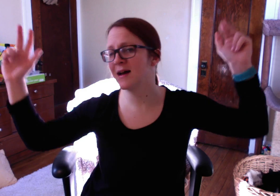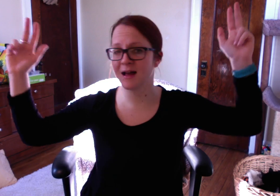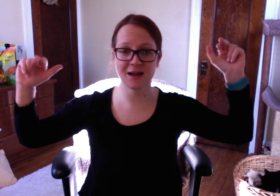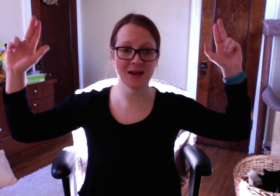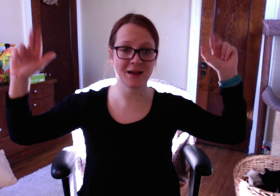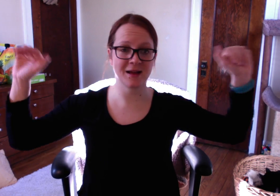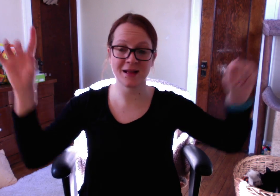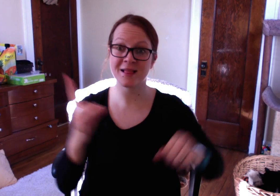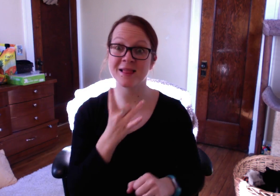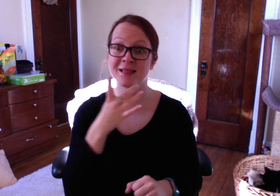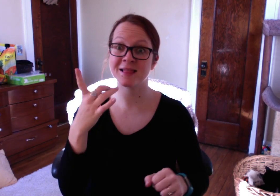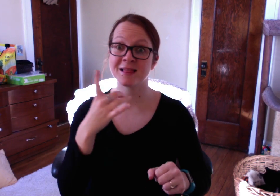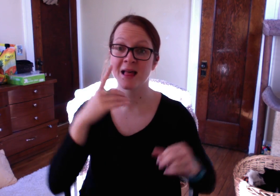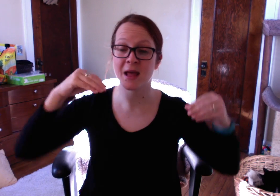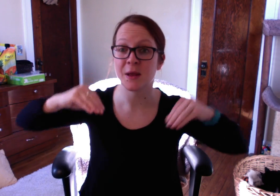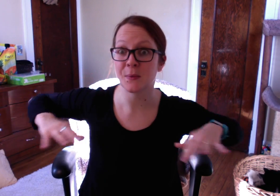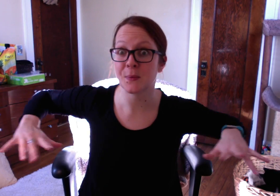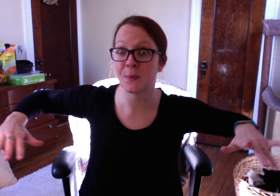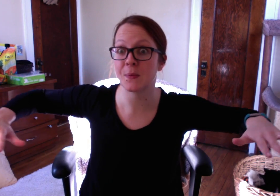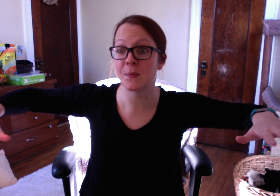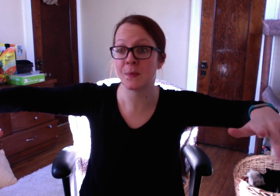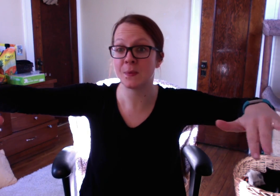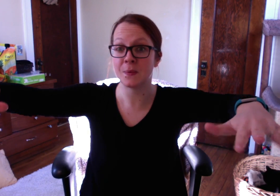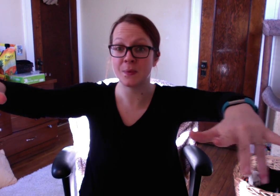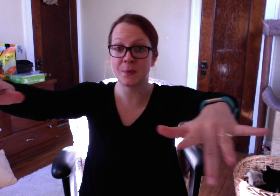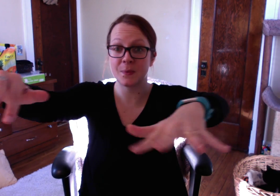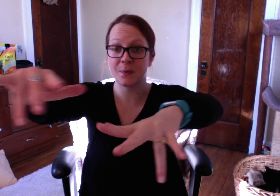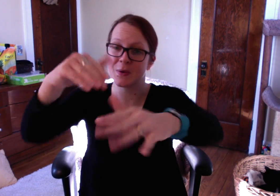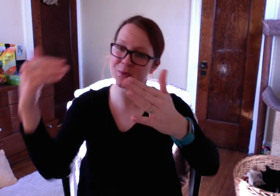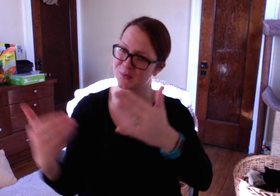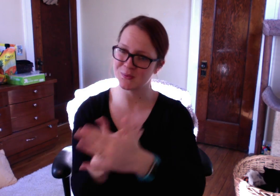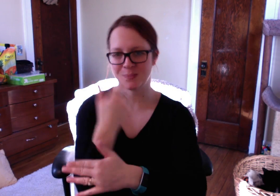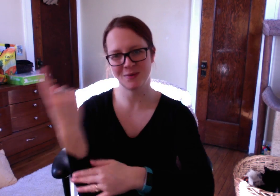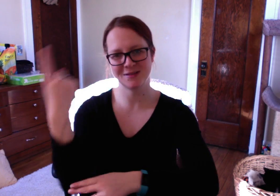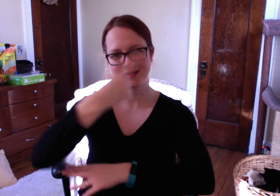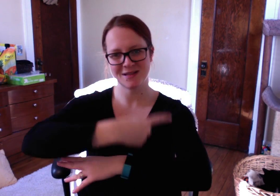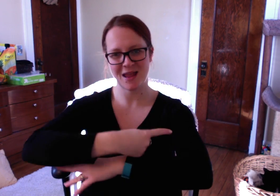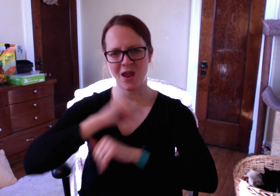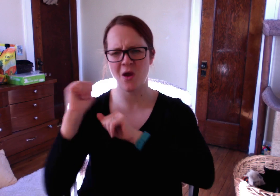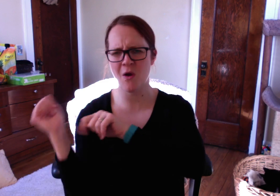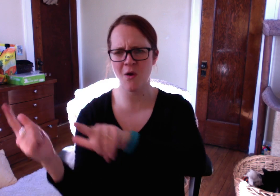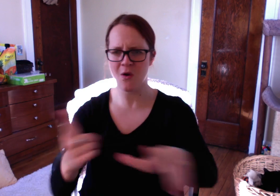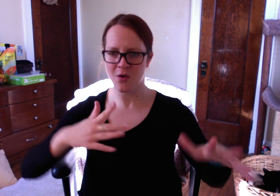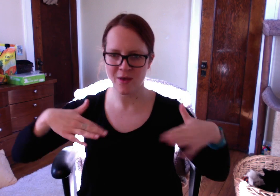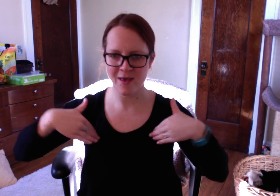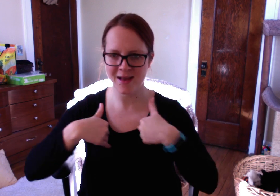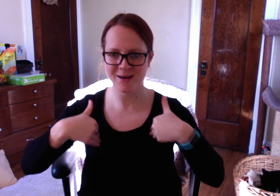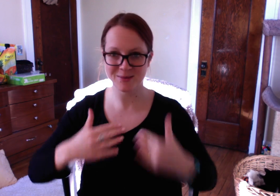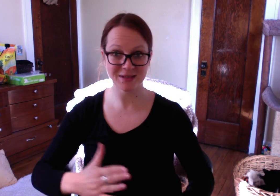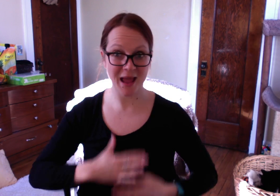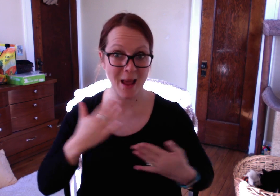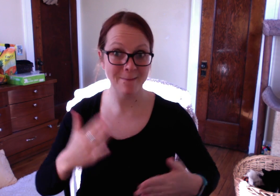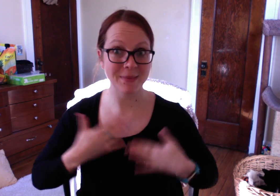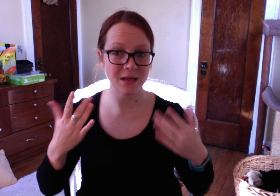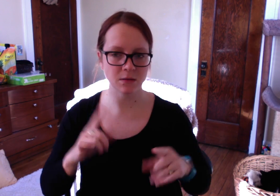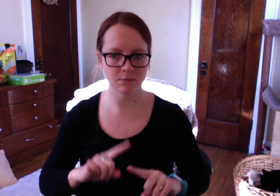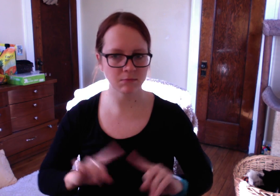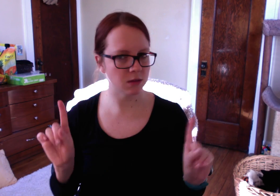new day spread over the land. Everyone was happy, except for one